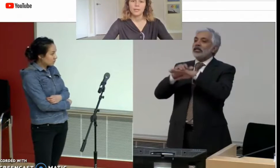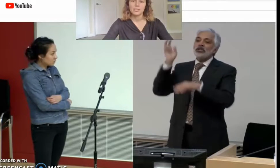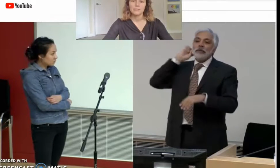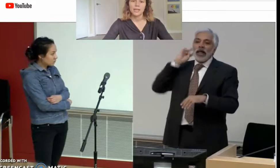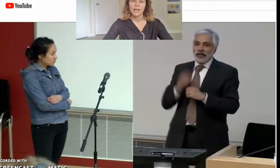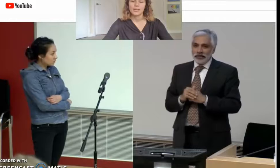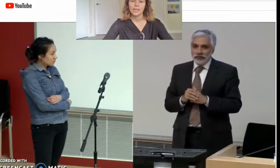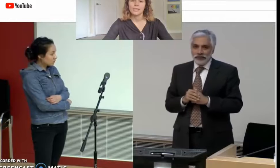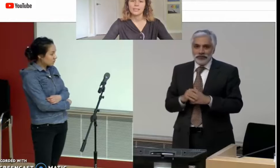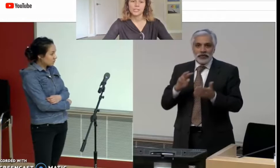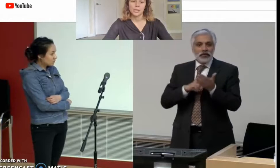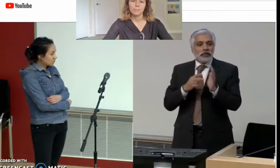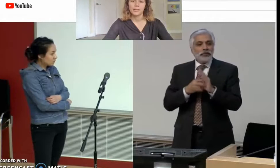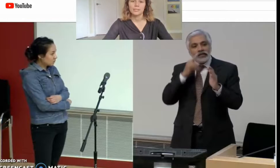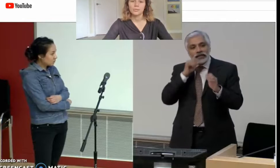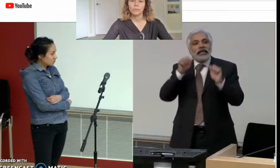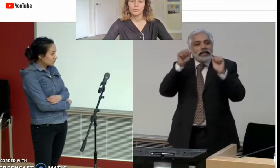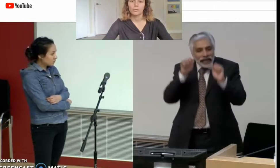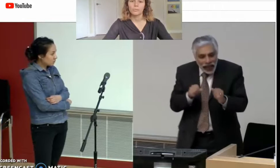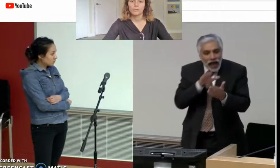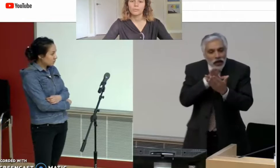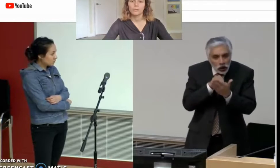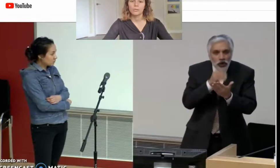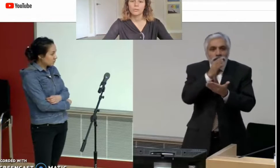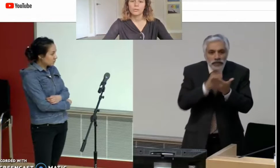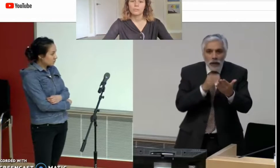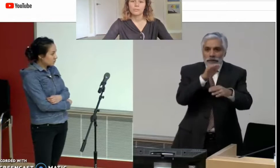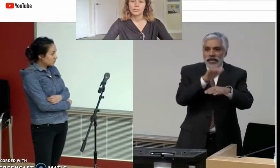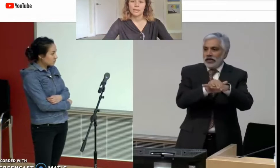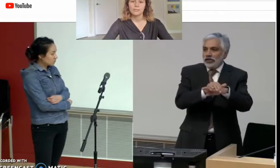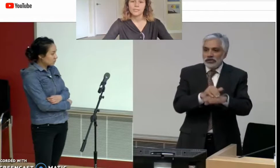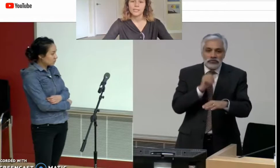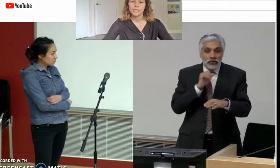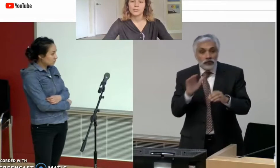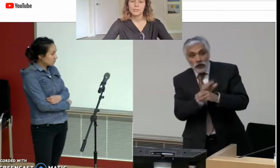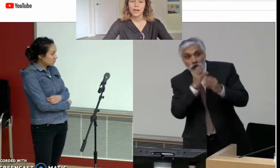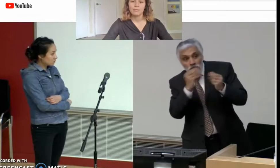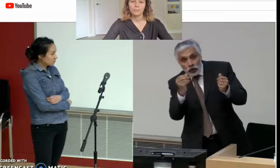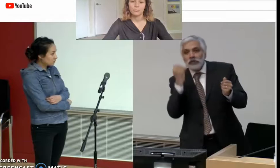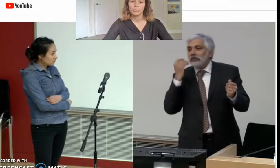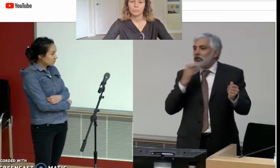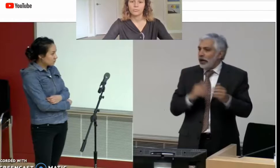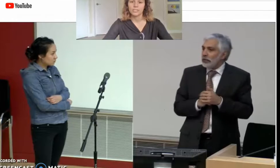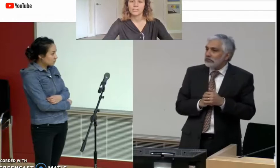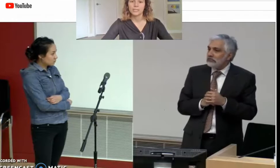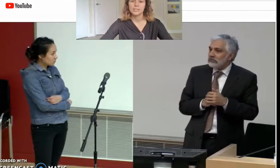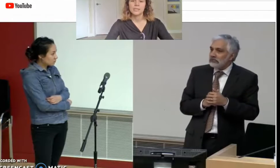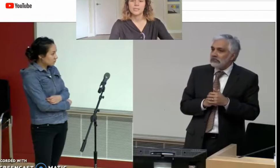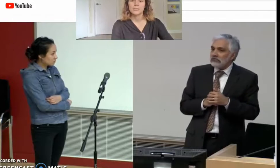Imagine if they had an English implant, quote unquote, which allows kids who have the quote unquote French sickness to